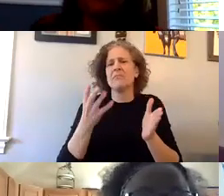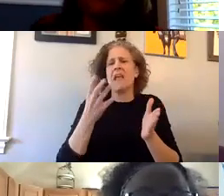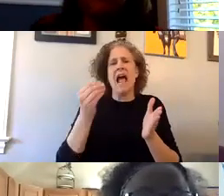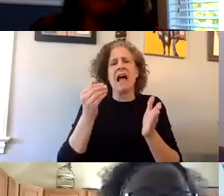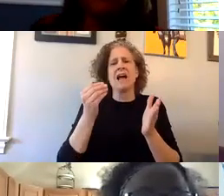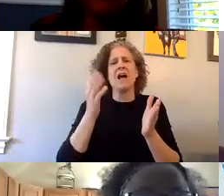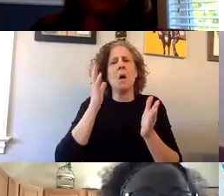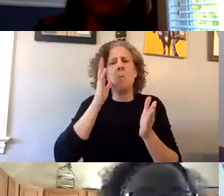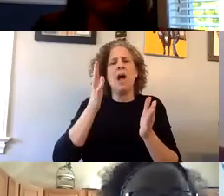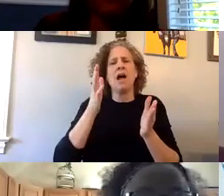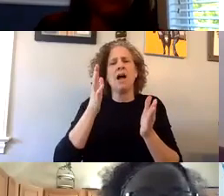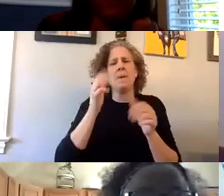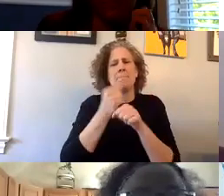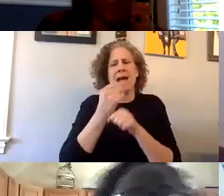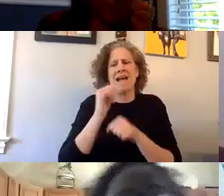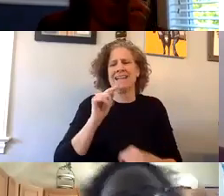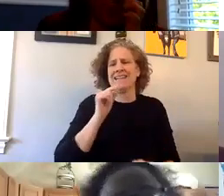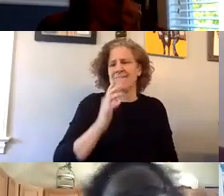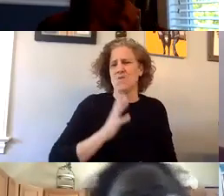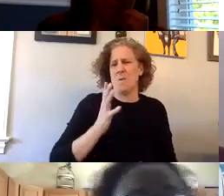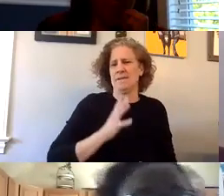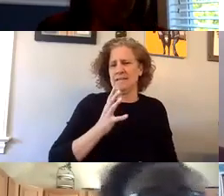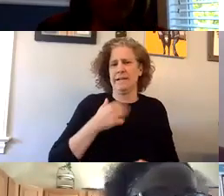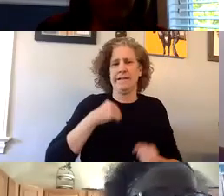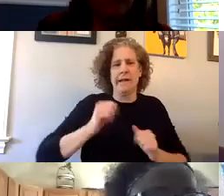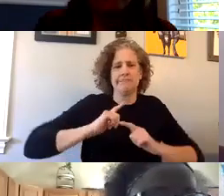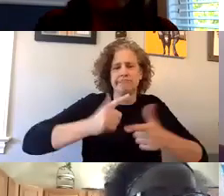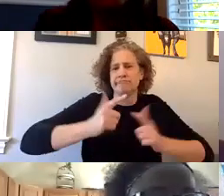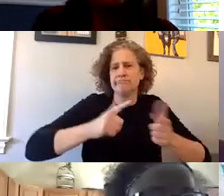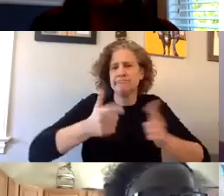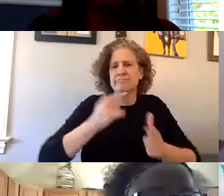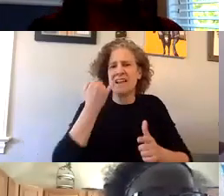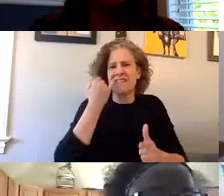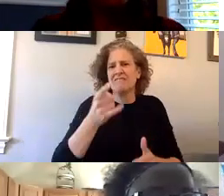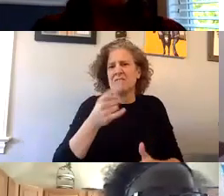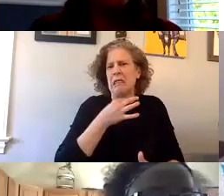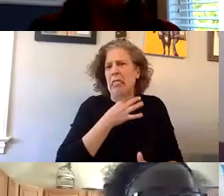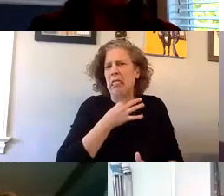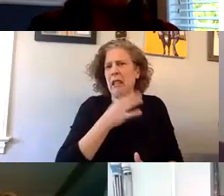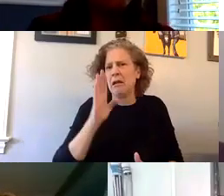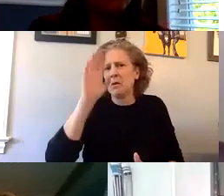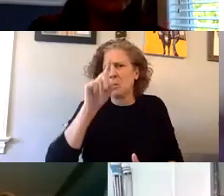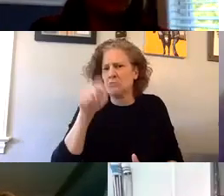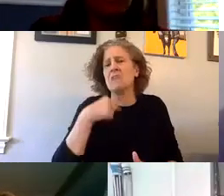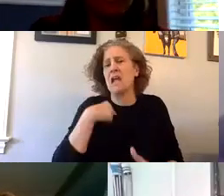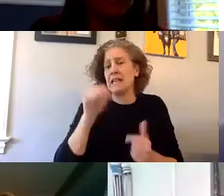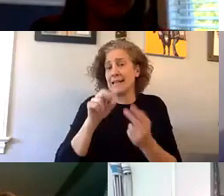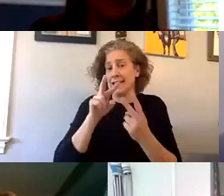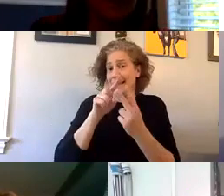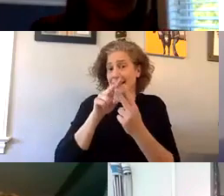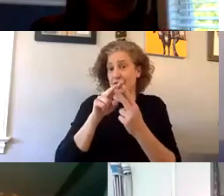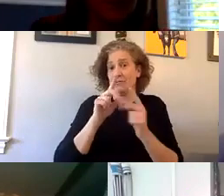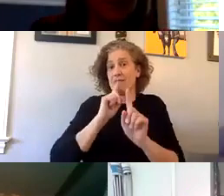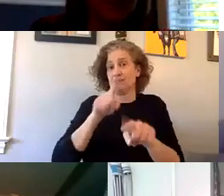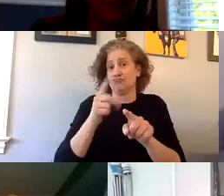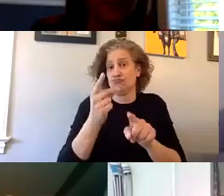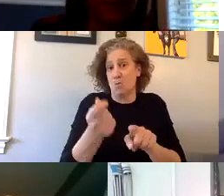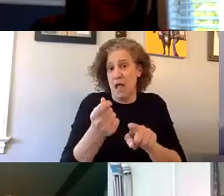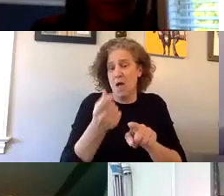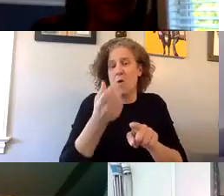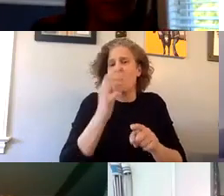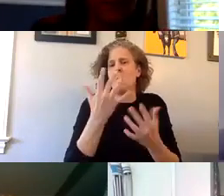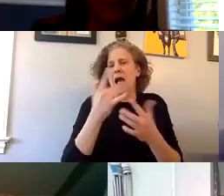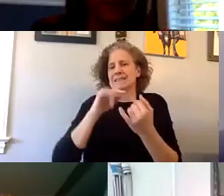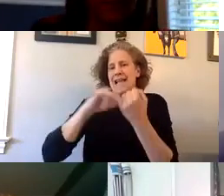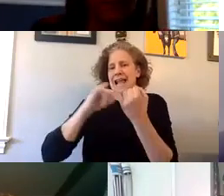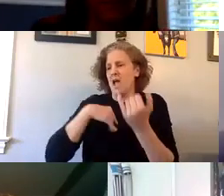be school in general. And we also will make it very informal. We can make this interactive. If you're curious, have